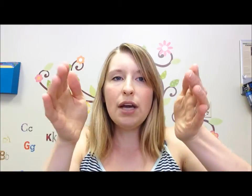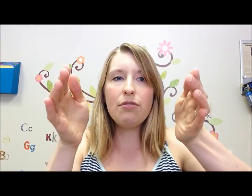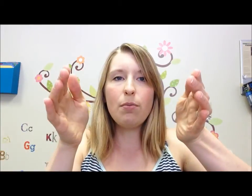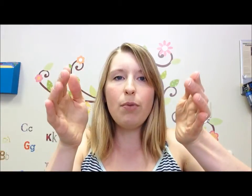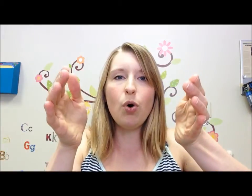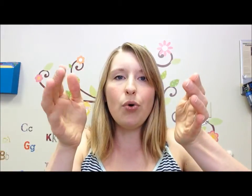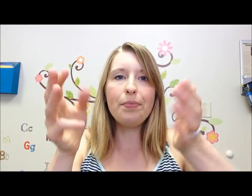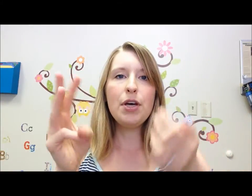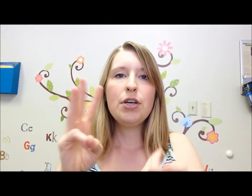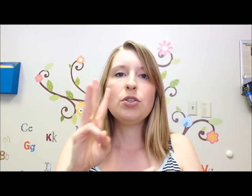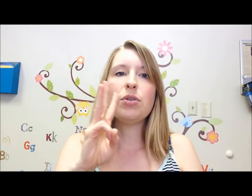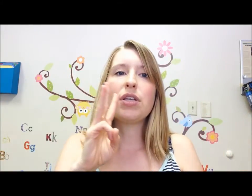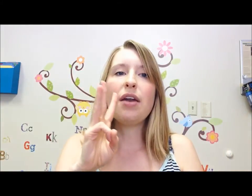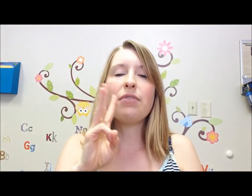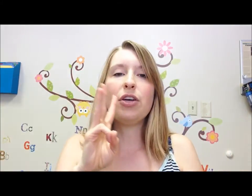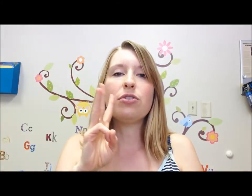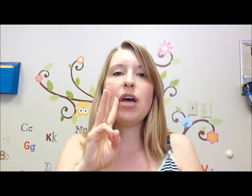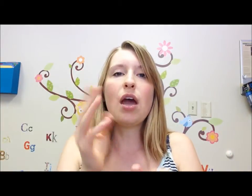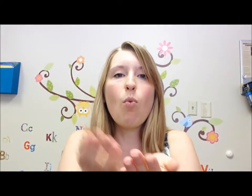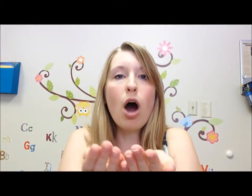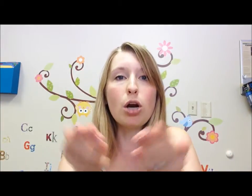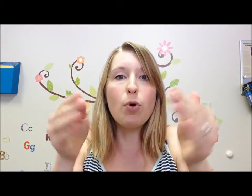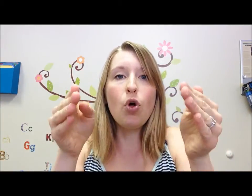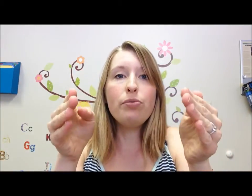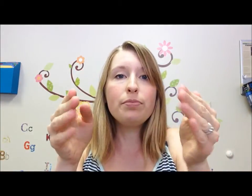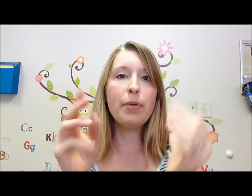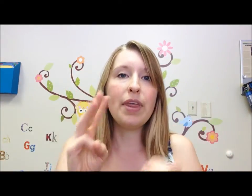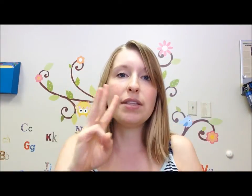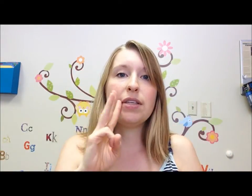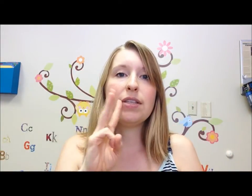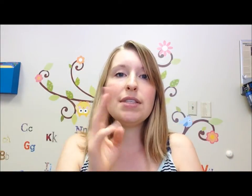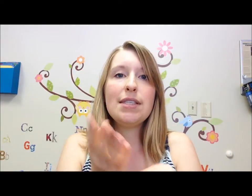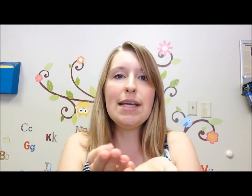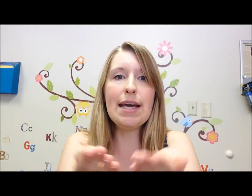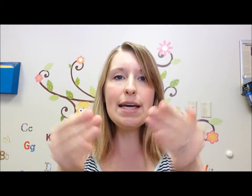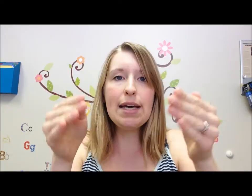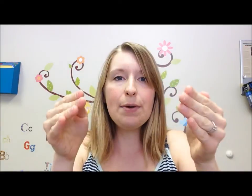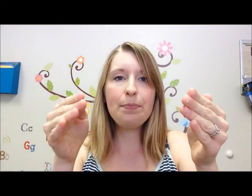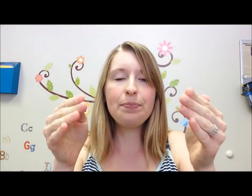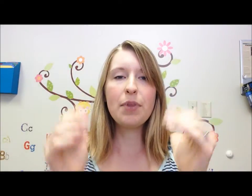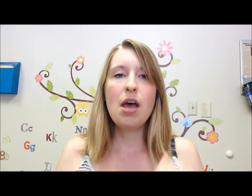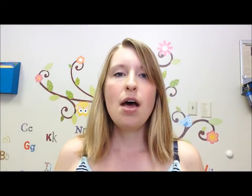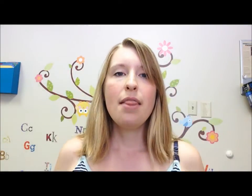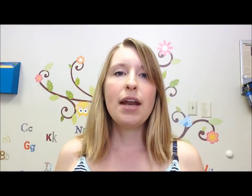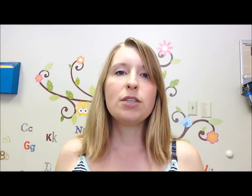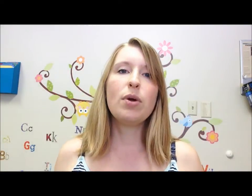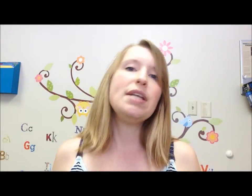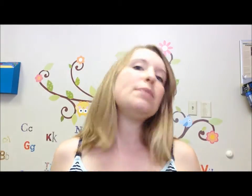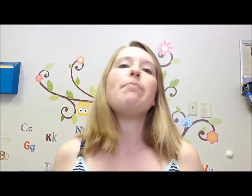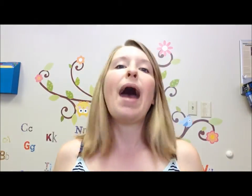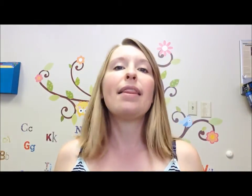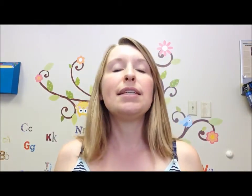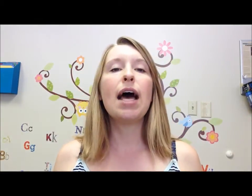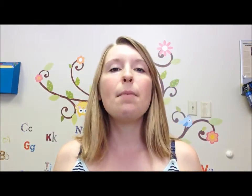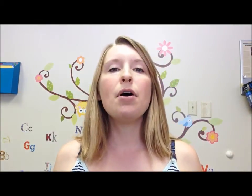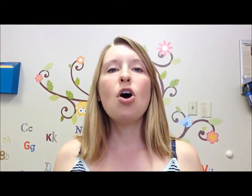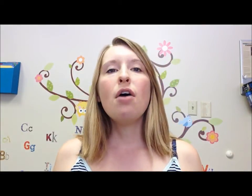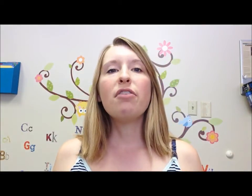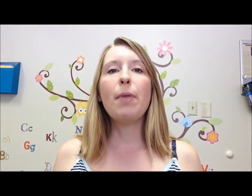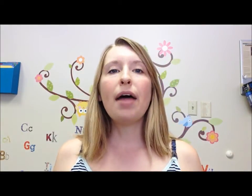for bowl. So it's kind of like you're saying water bowl, but that's sink. The next one is bathtub. For